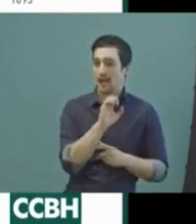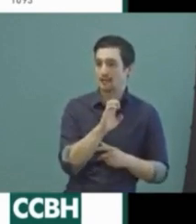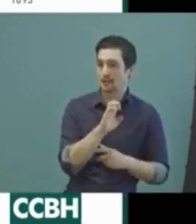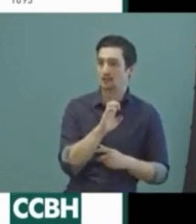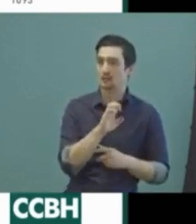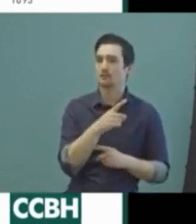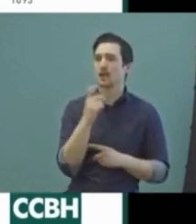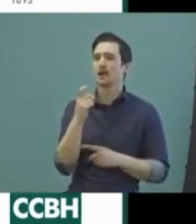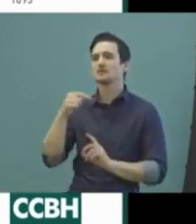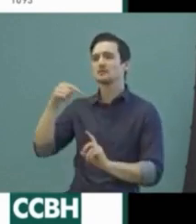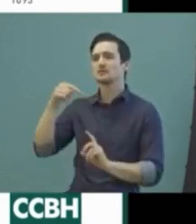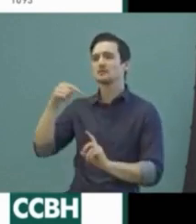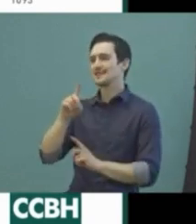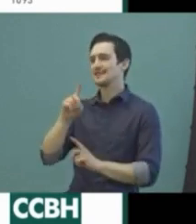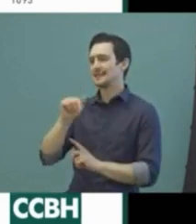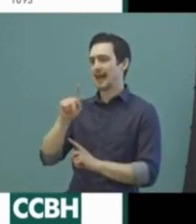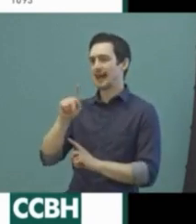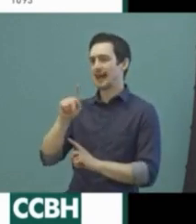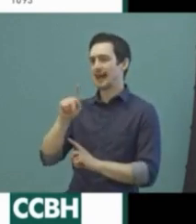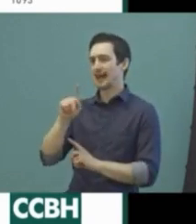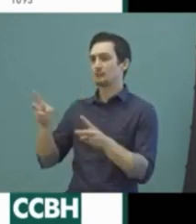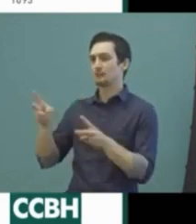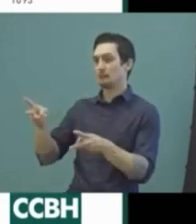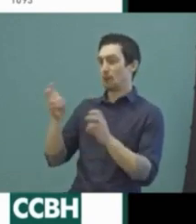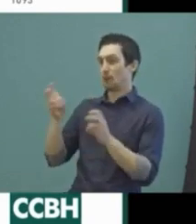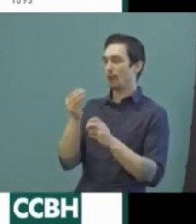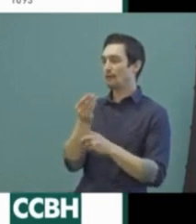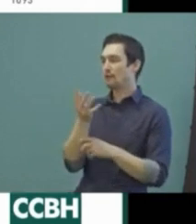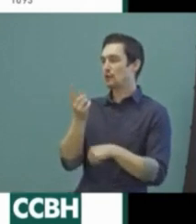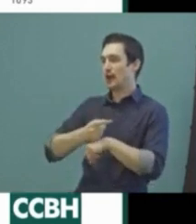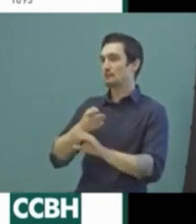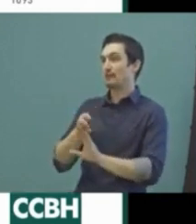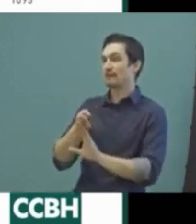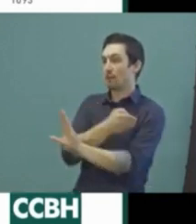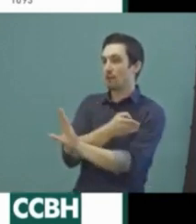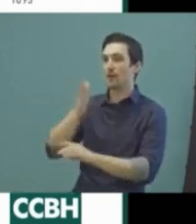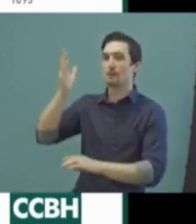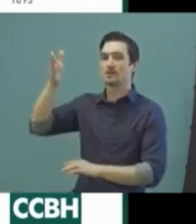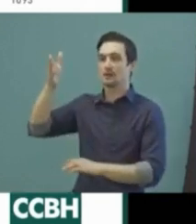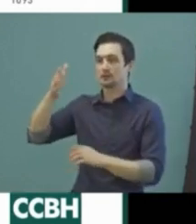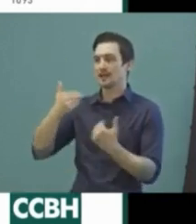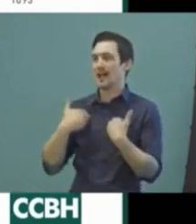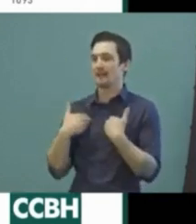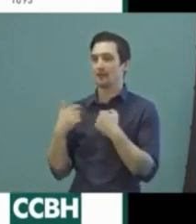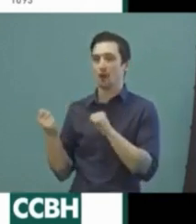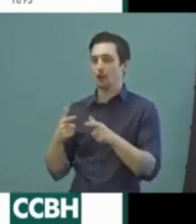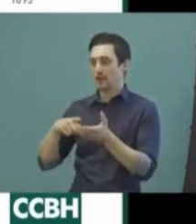have to be pulled a couple days before today's press conference to have all the analyses